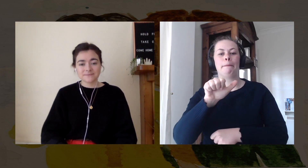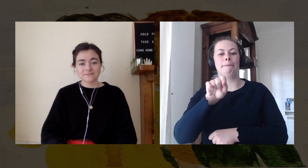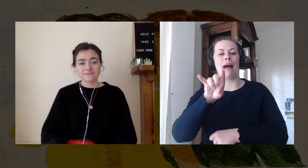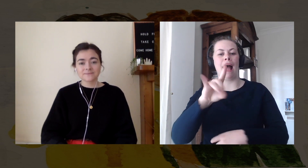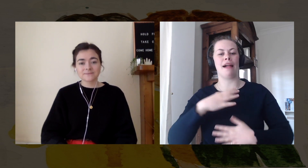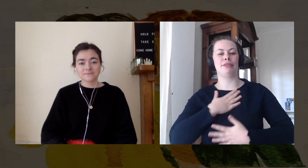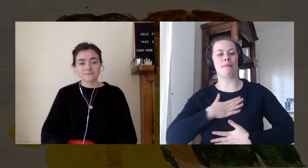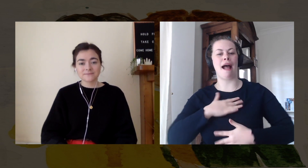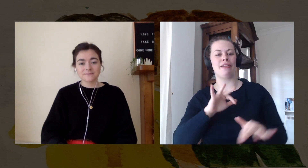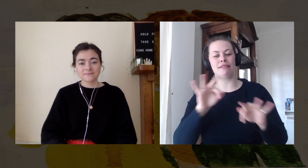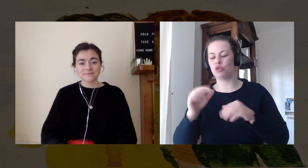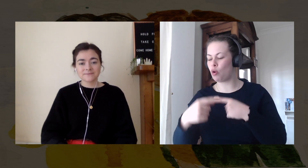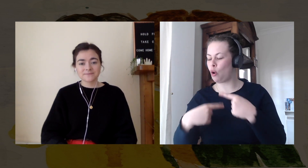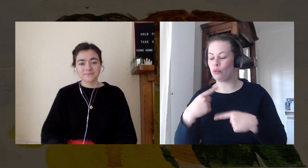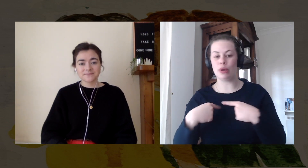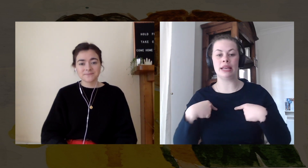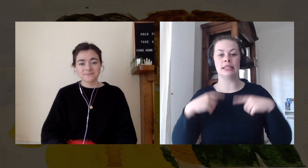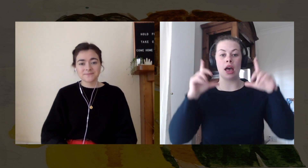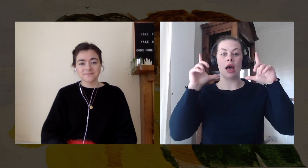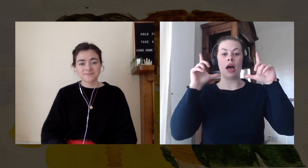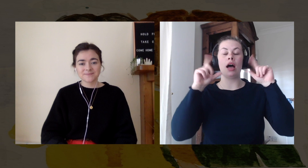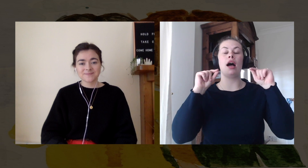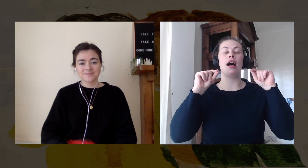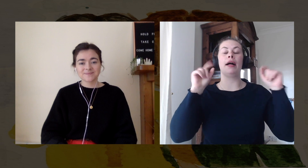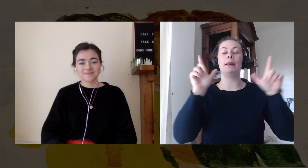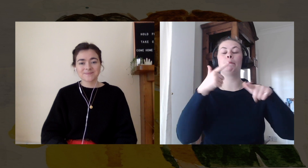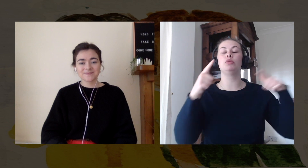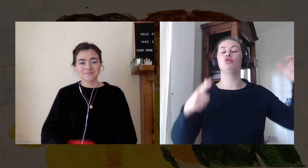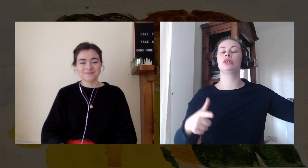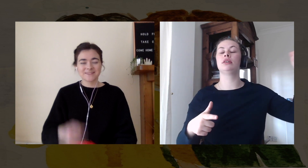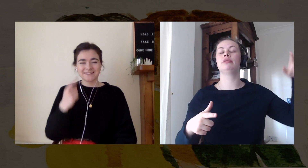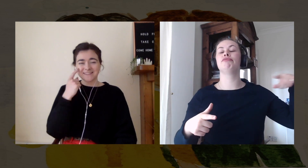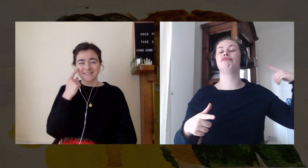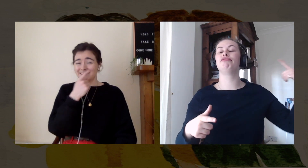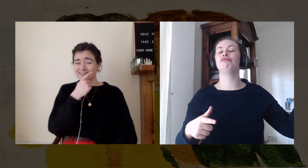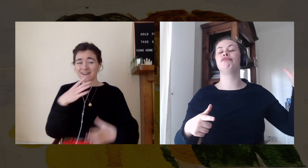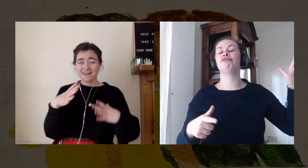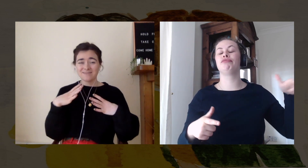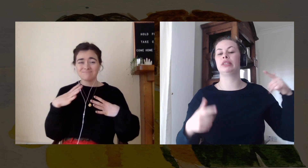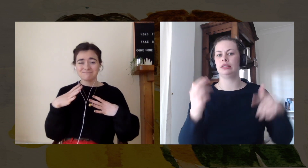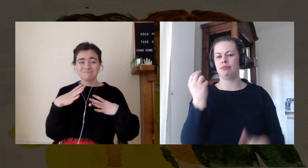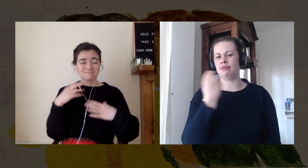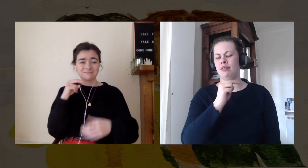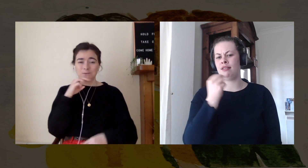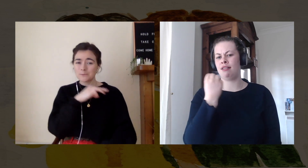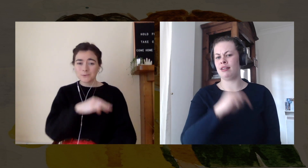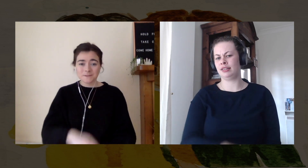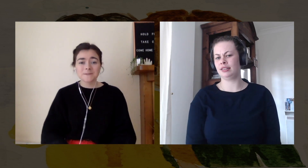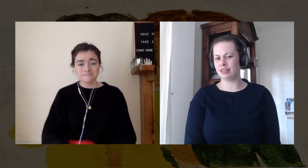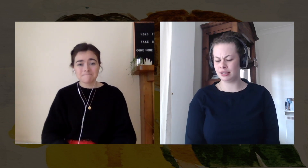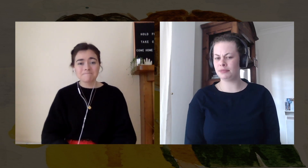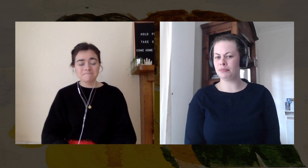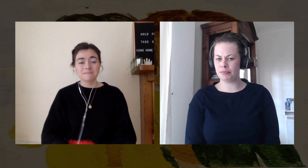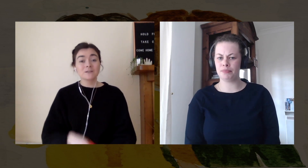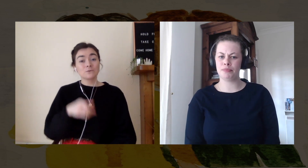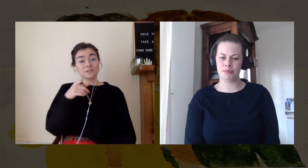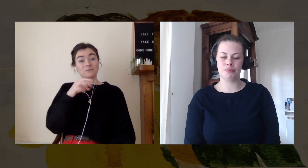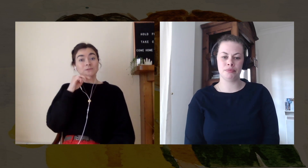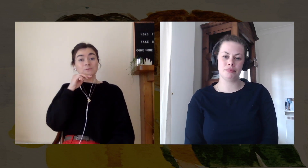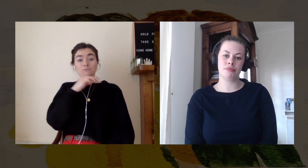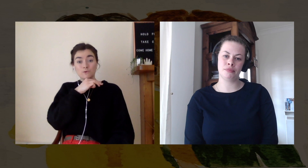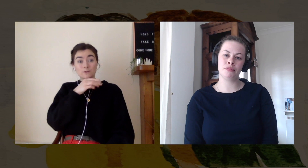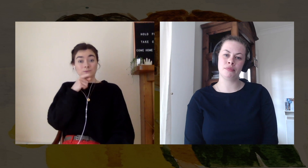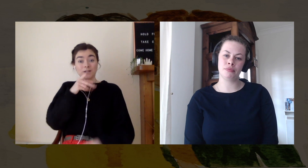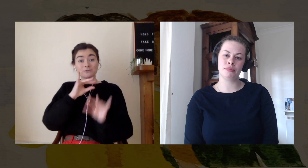Put on some music. Break, you know? Yeah, no, 100%. So important. Yeah. Which I suppose is so important while interpreting, to make sure you have adequate breaks.